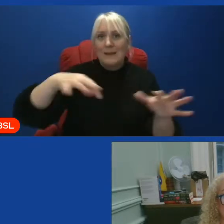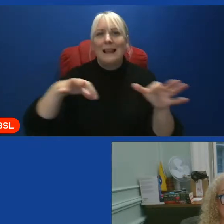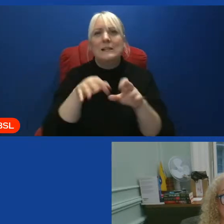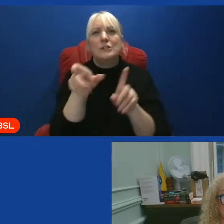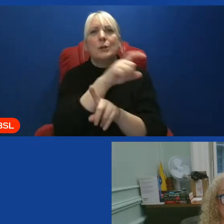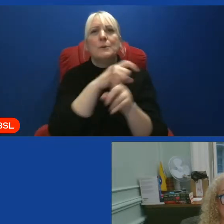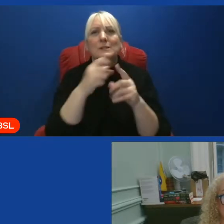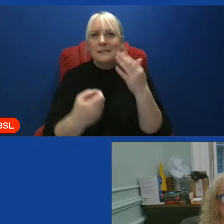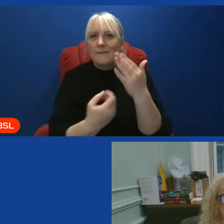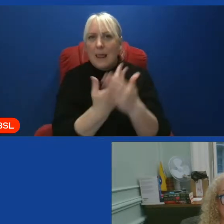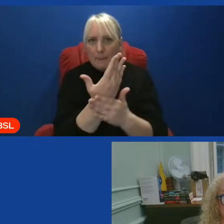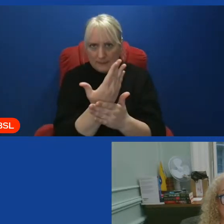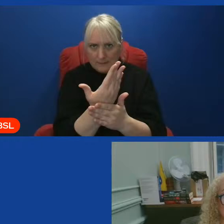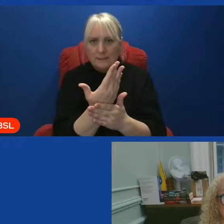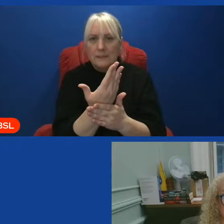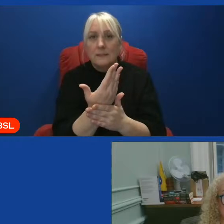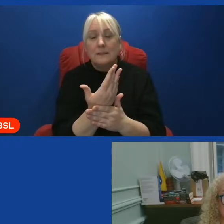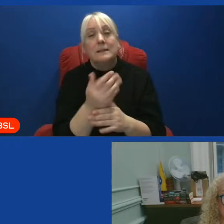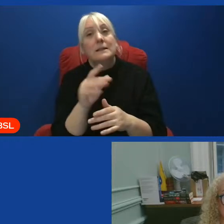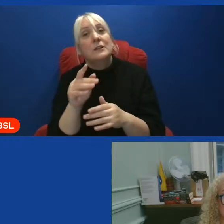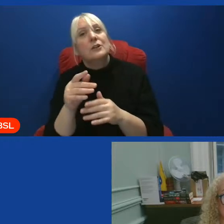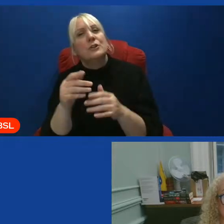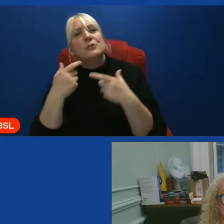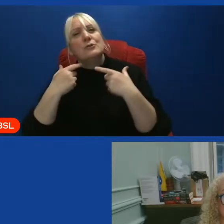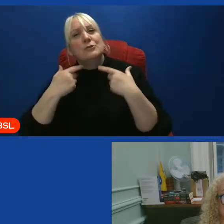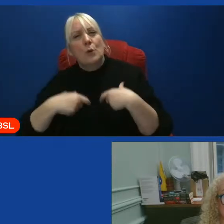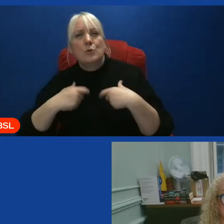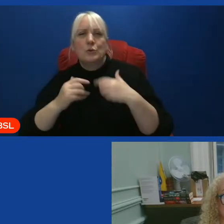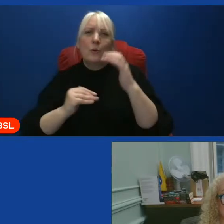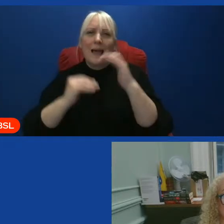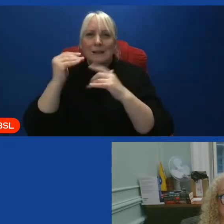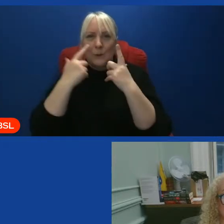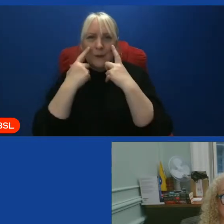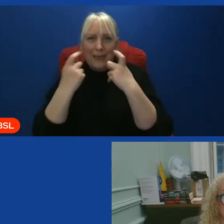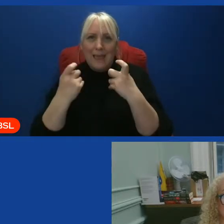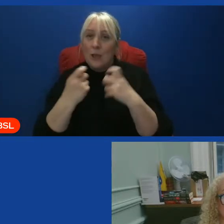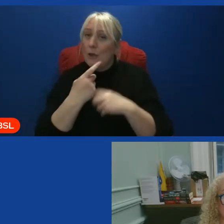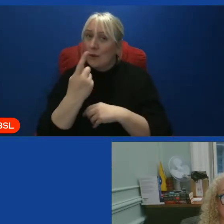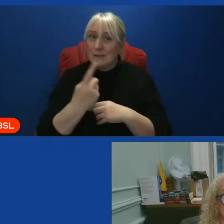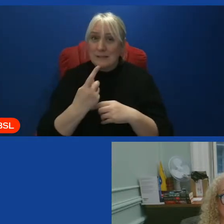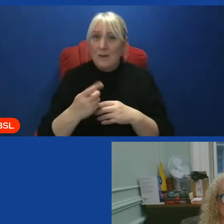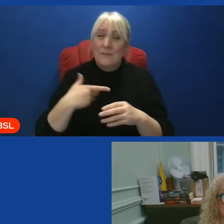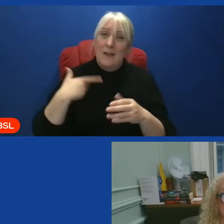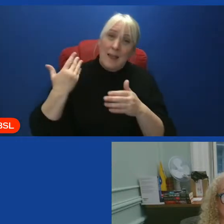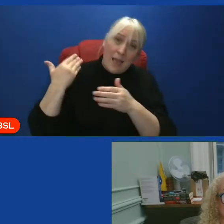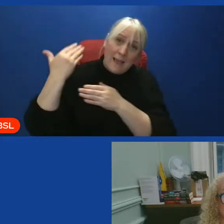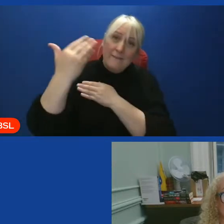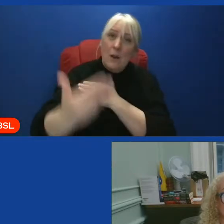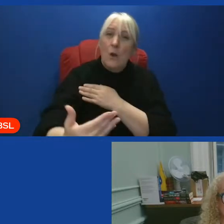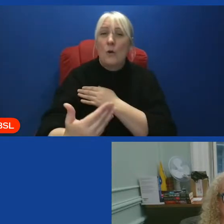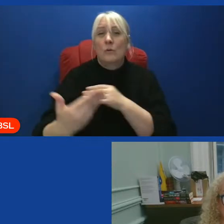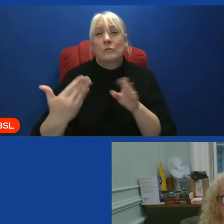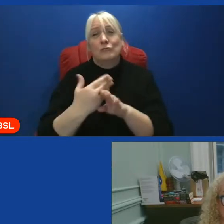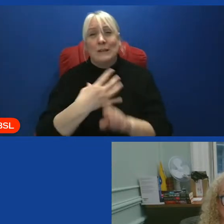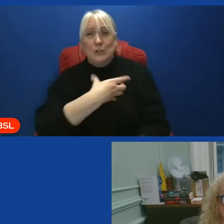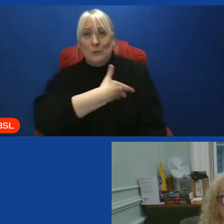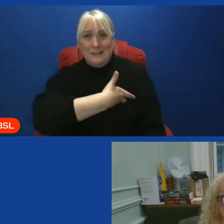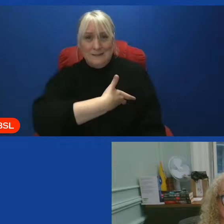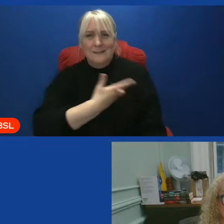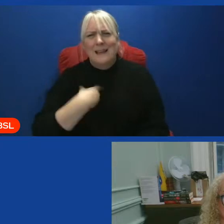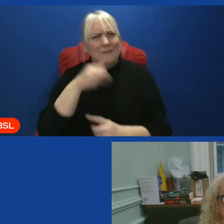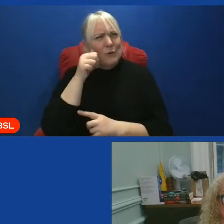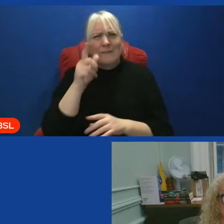in particular social adult care, and she's a lifelong trade unionist. And I've known Kim now for a number of years in a background with